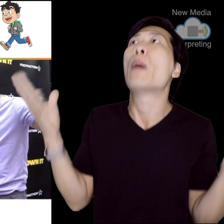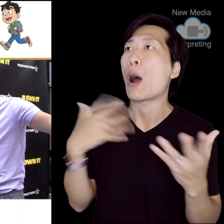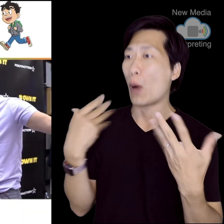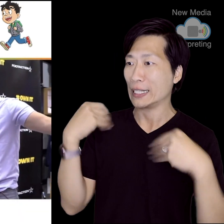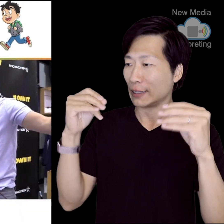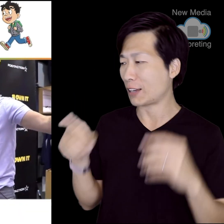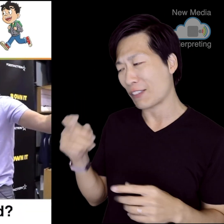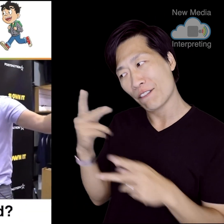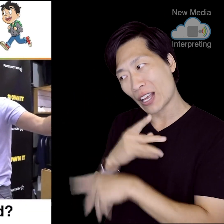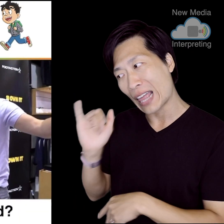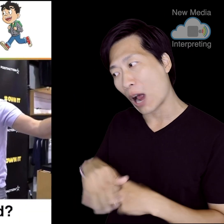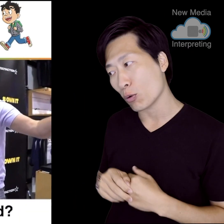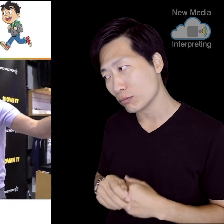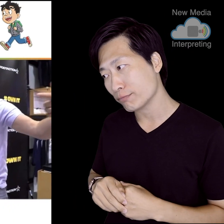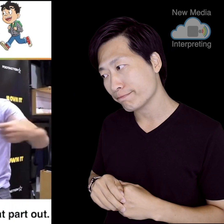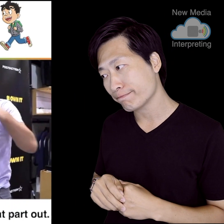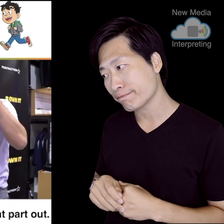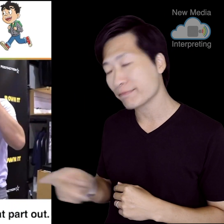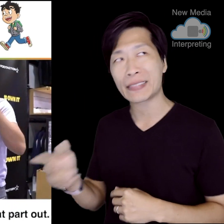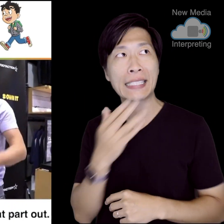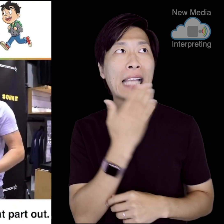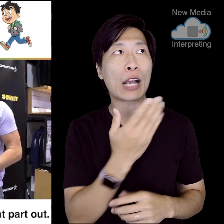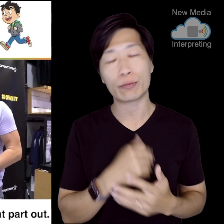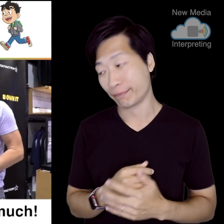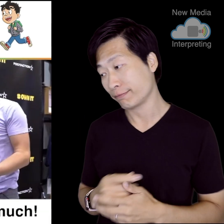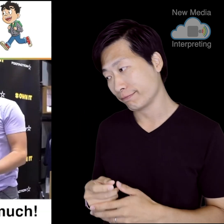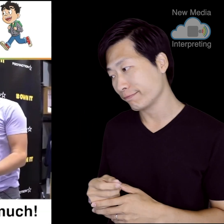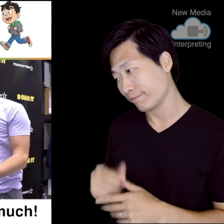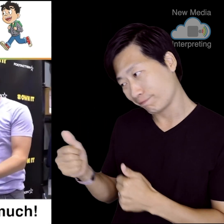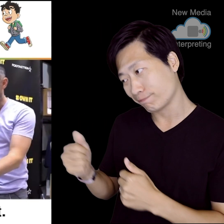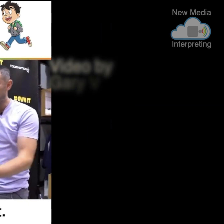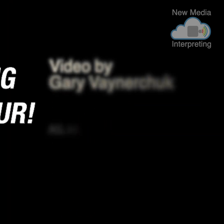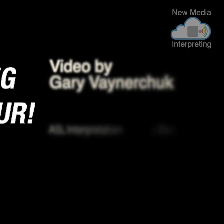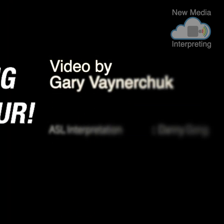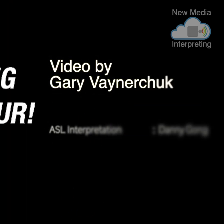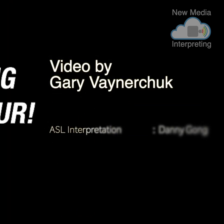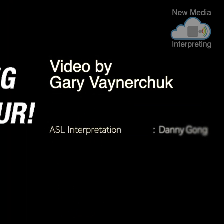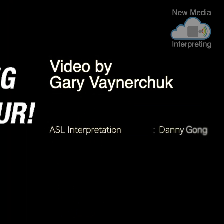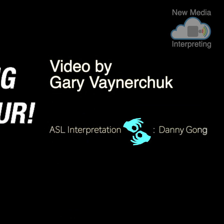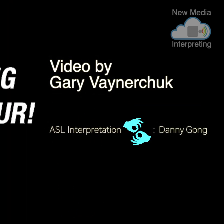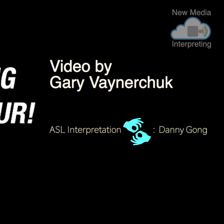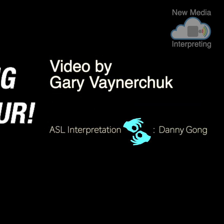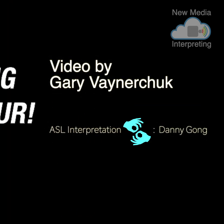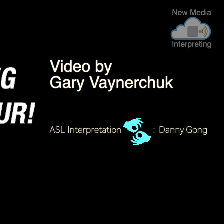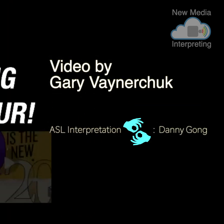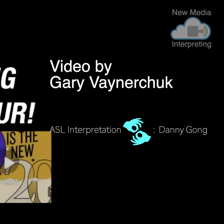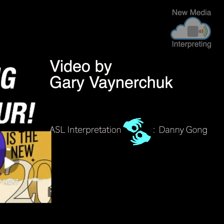things I want to do. Do you understand? Yeah. And you need to figure that part out. Thank you so much. You got it.